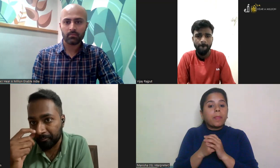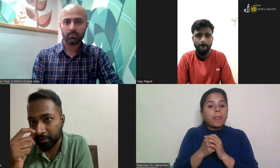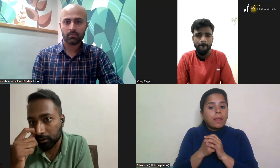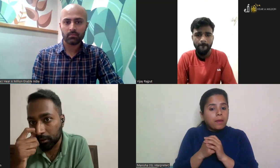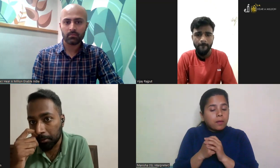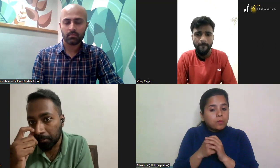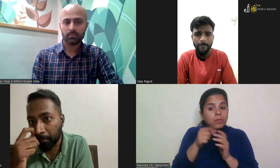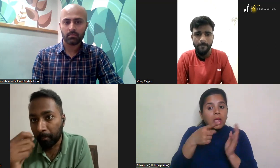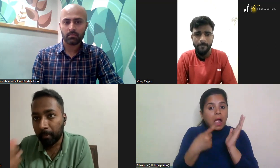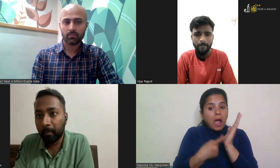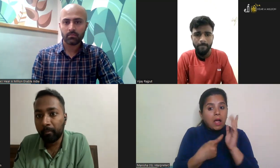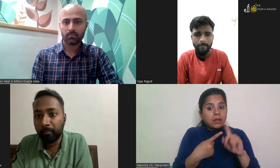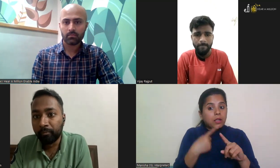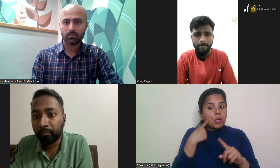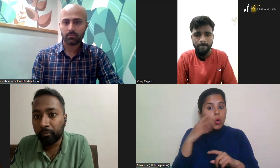RTO office.